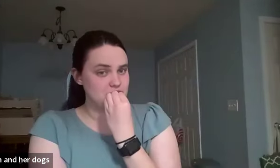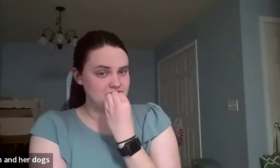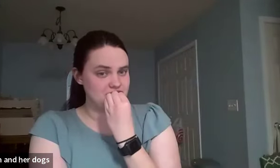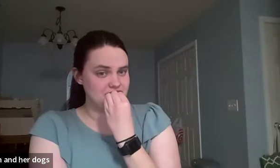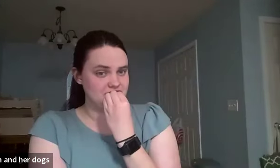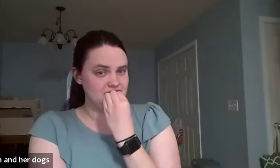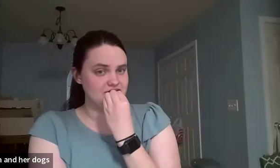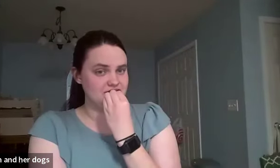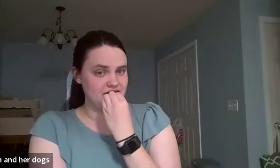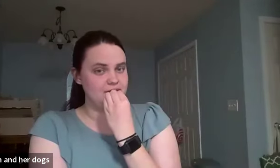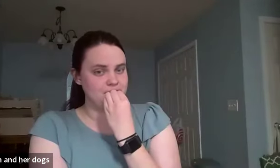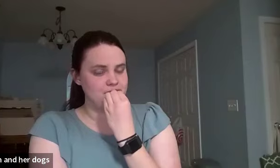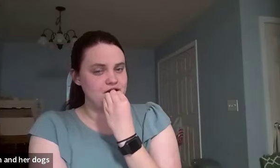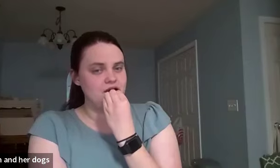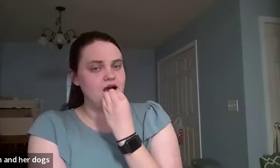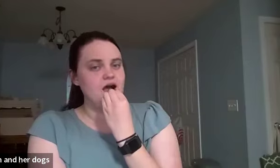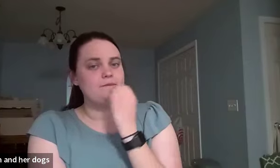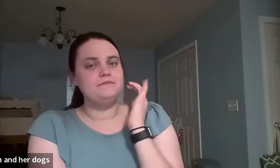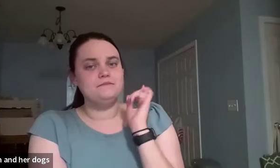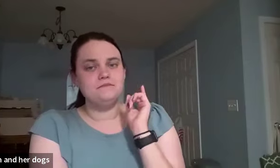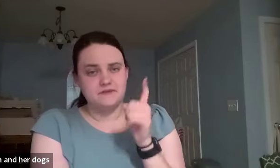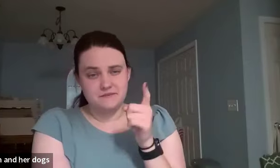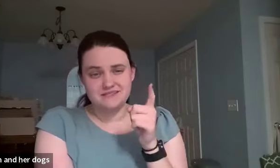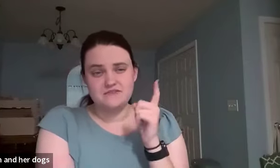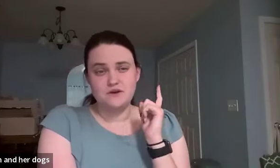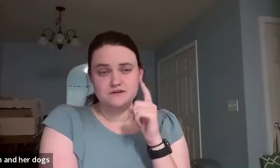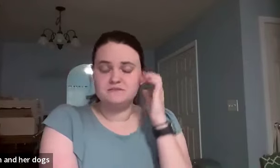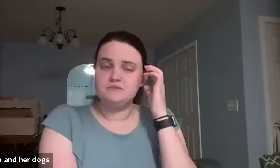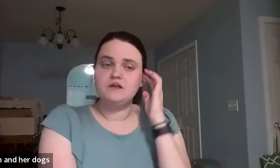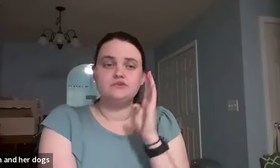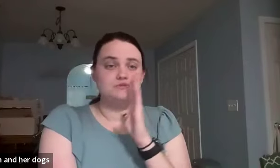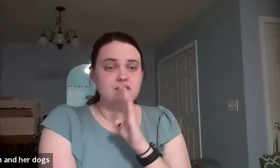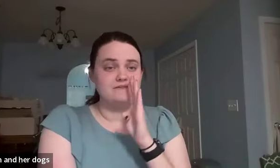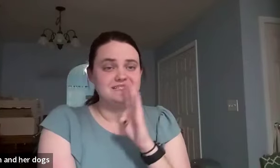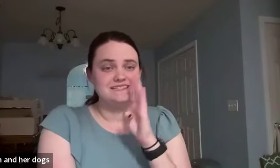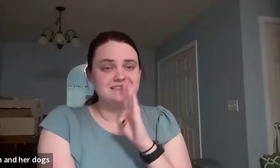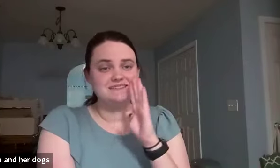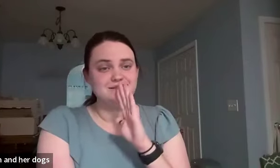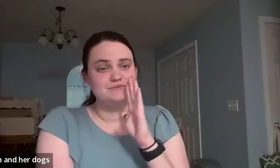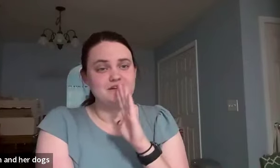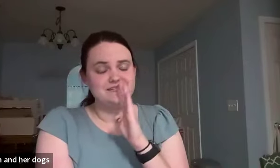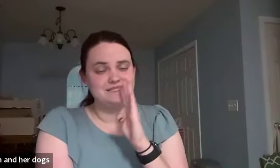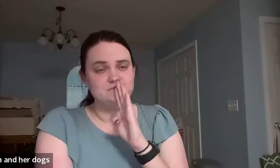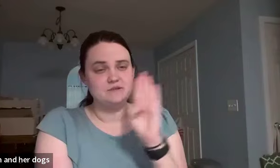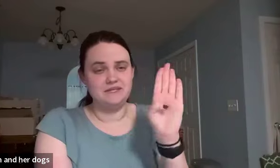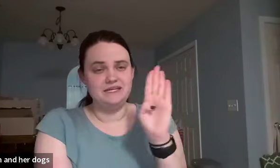food. Okay. But that being said, there are some people that will do breakfast with the